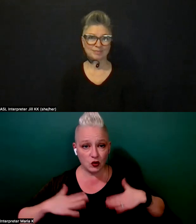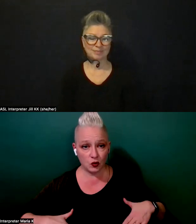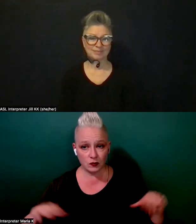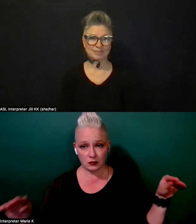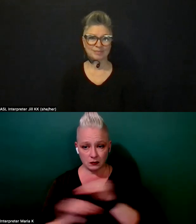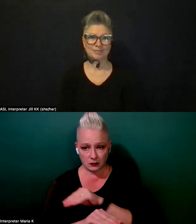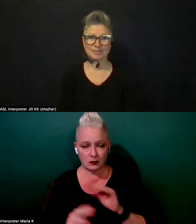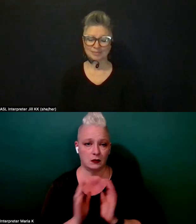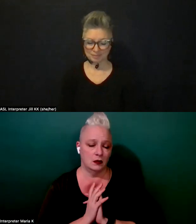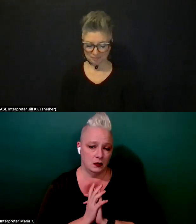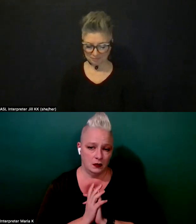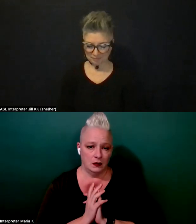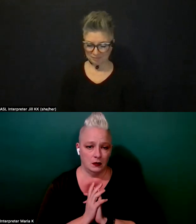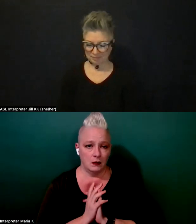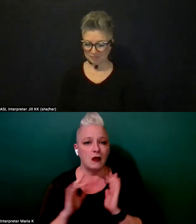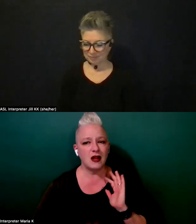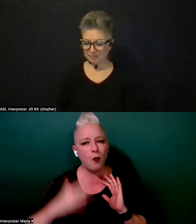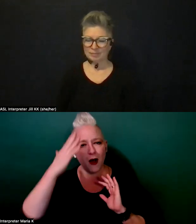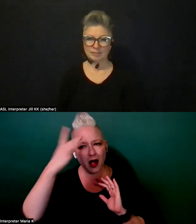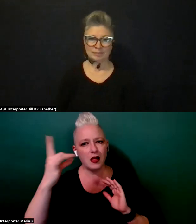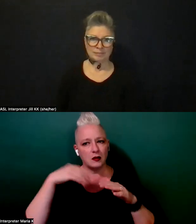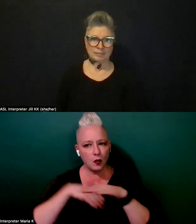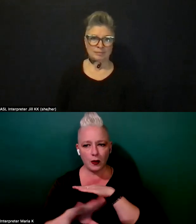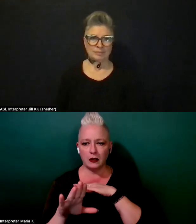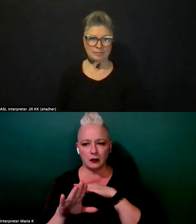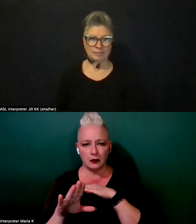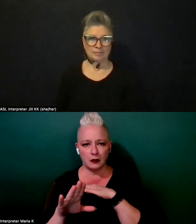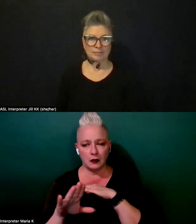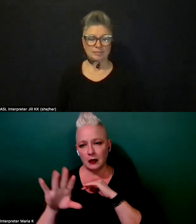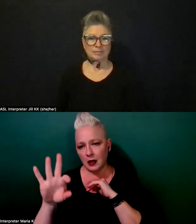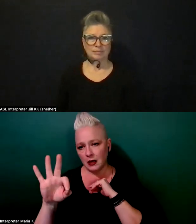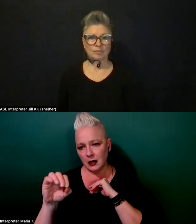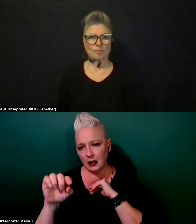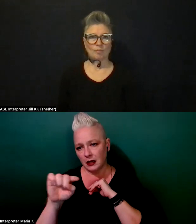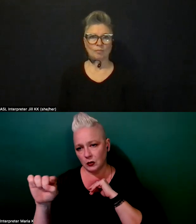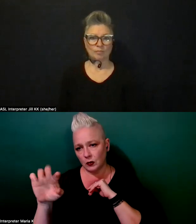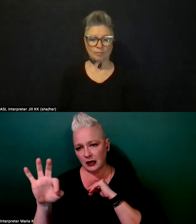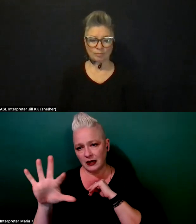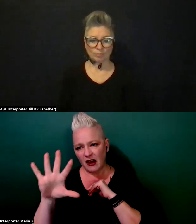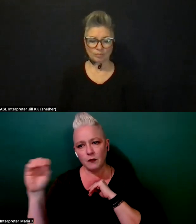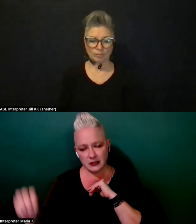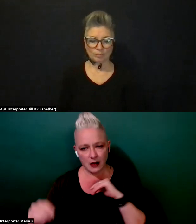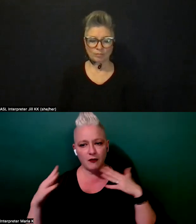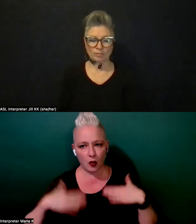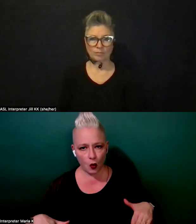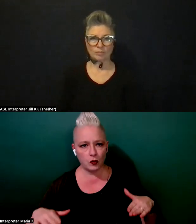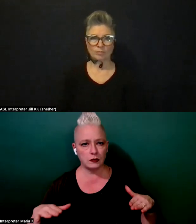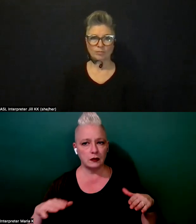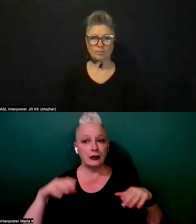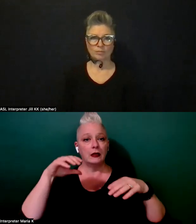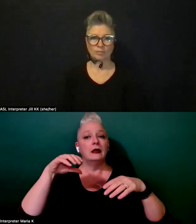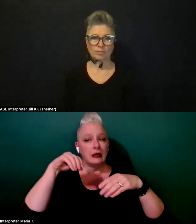Um, but that's why I like to walk into filming with, I say between 90 and 95% of all the clothes in the